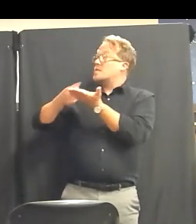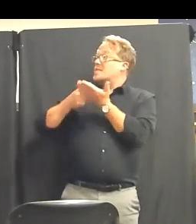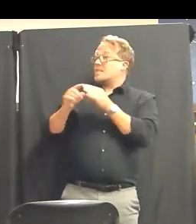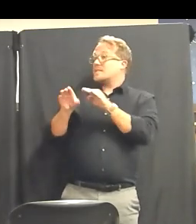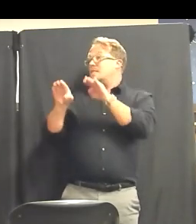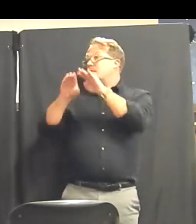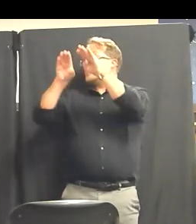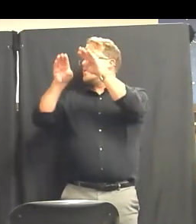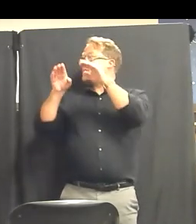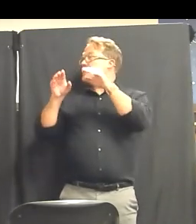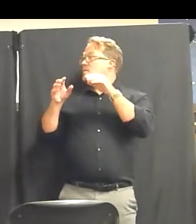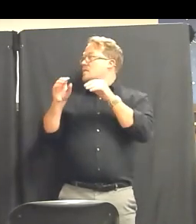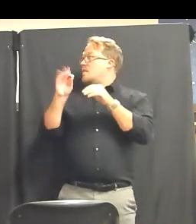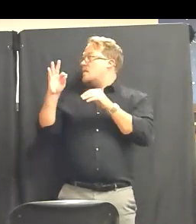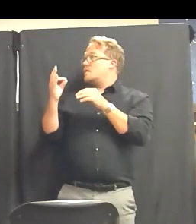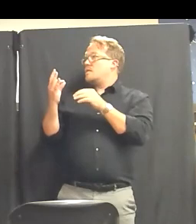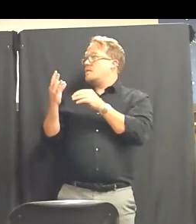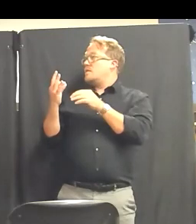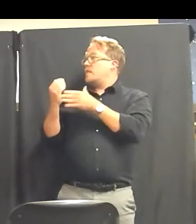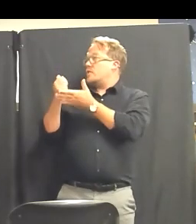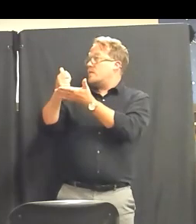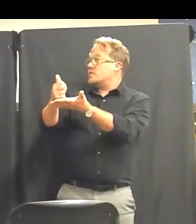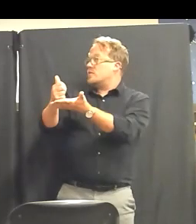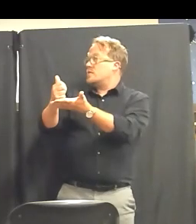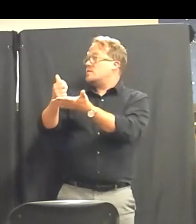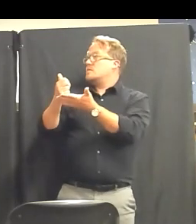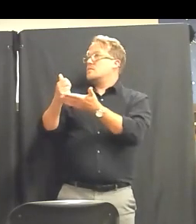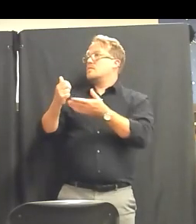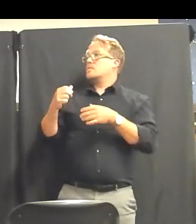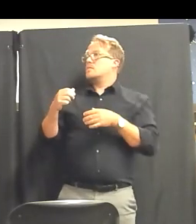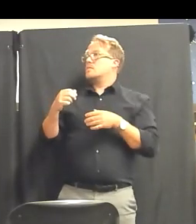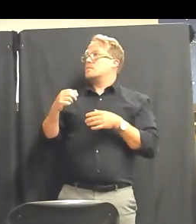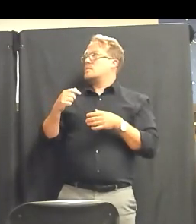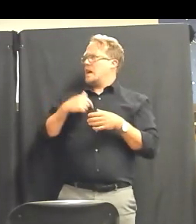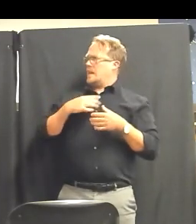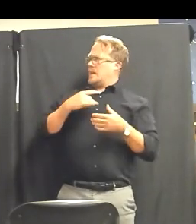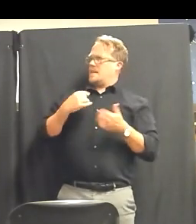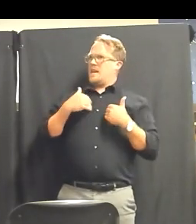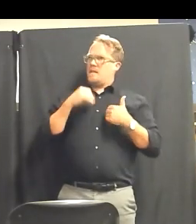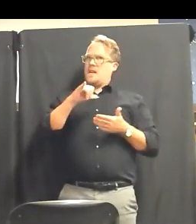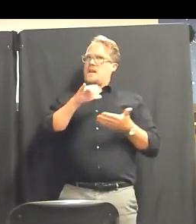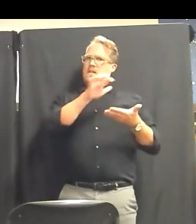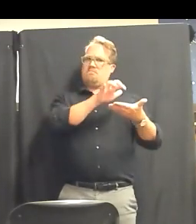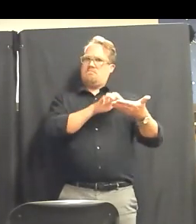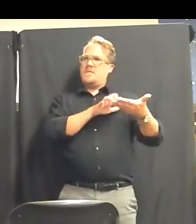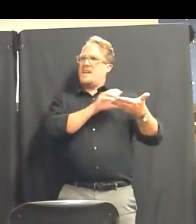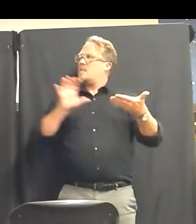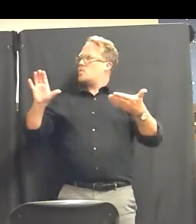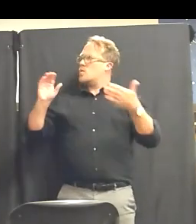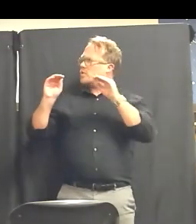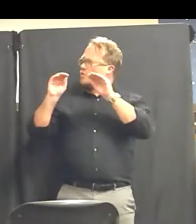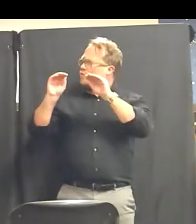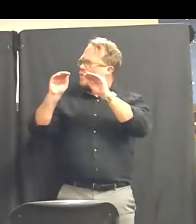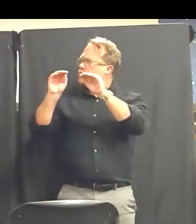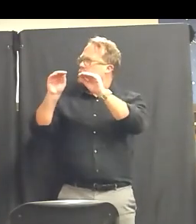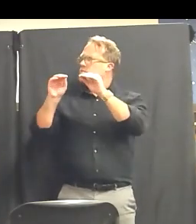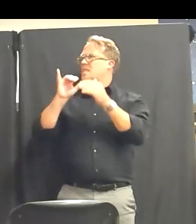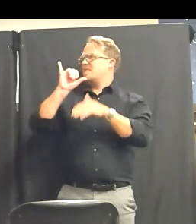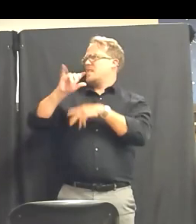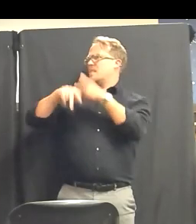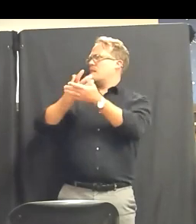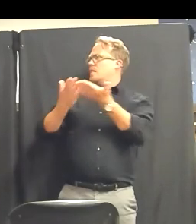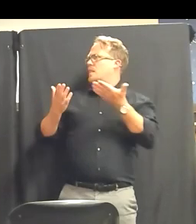intervention. I can get that to you, sure. And your instruction and all that